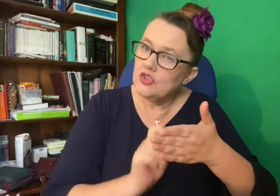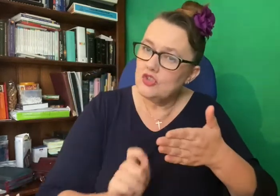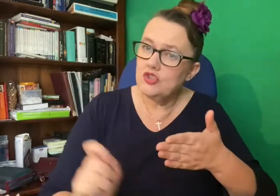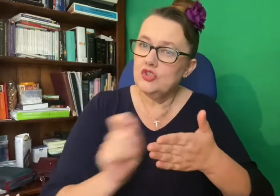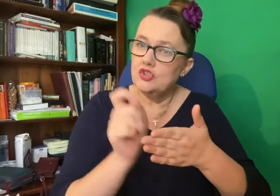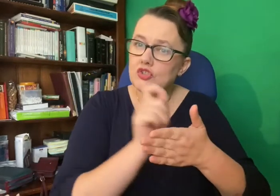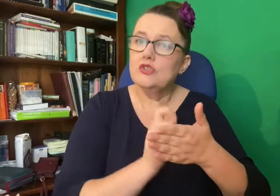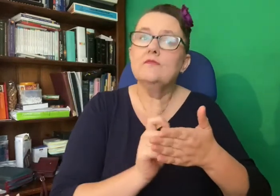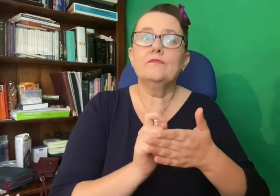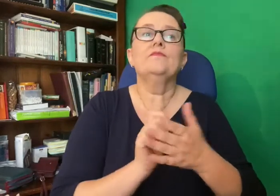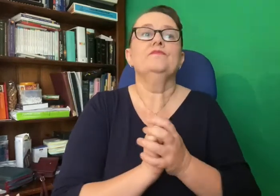fundamentals.